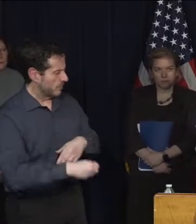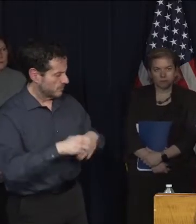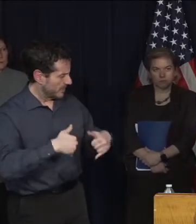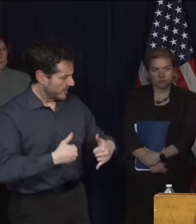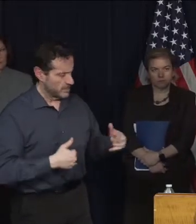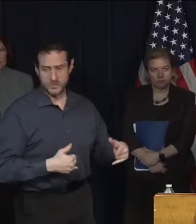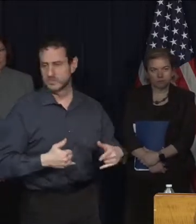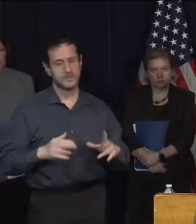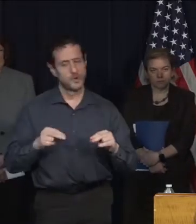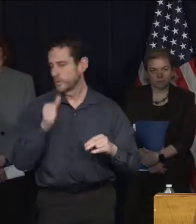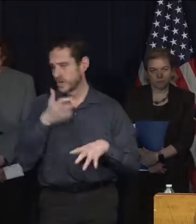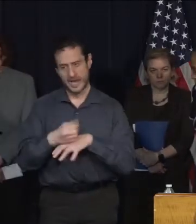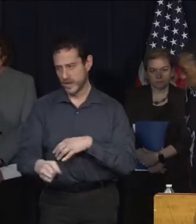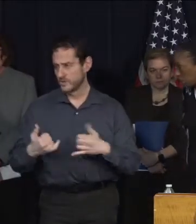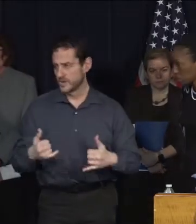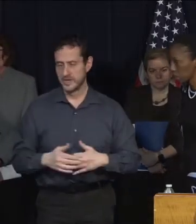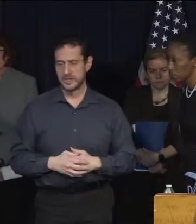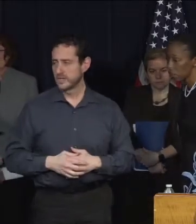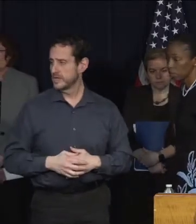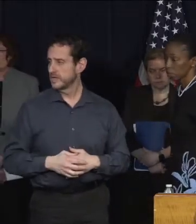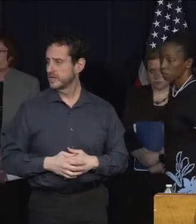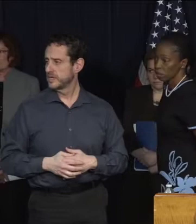reagents at this time. Is anyone in Illinois being asked to